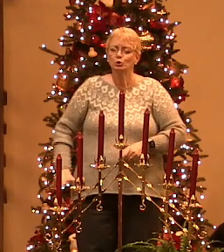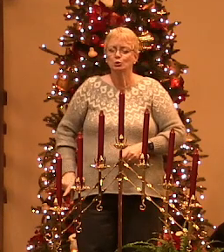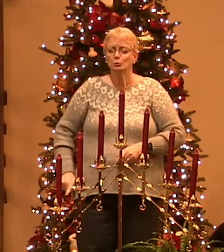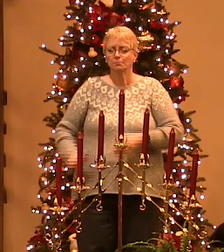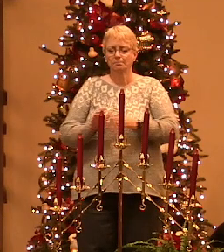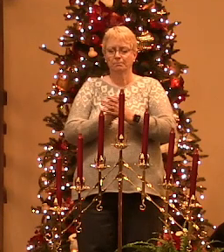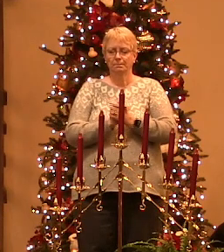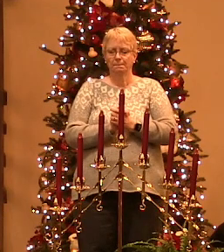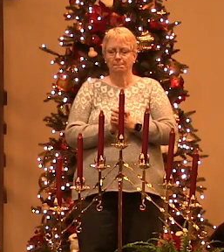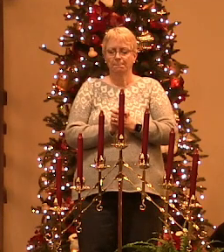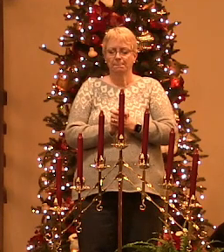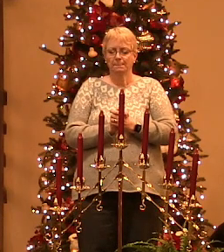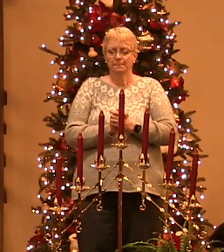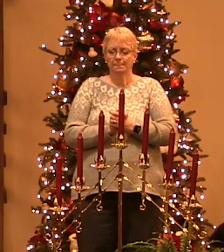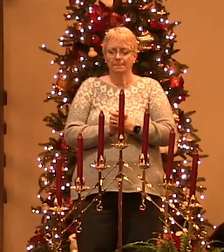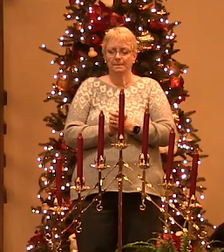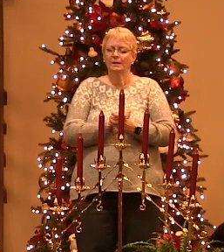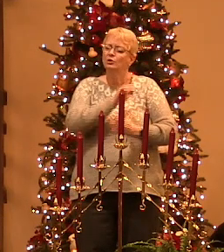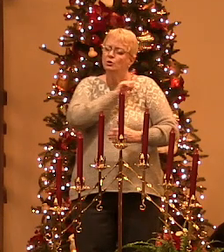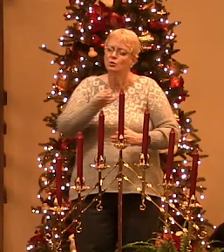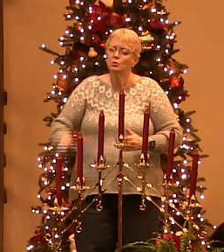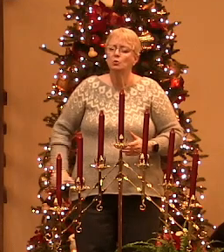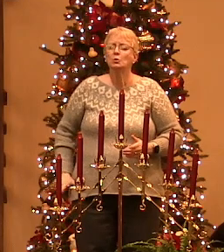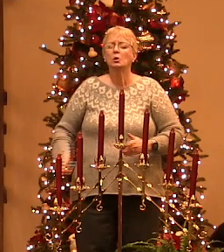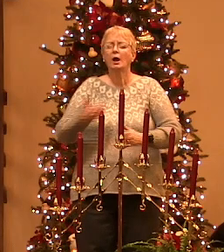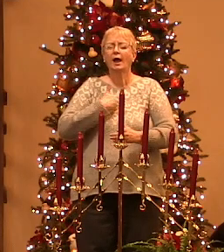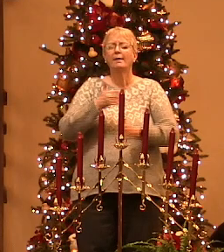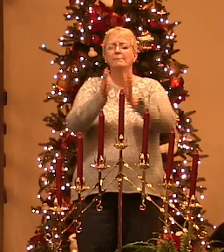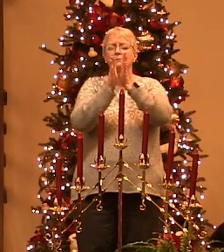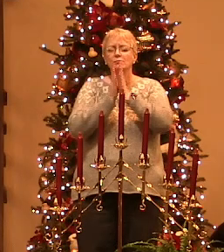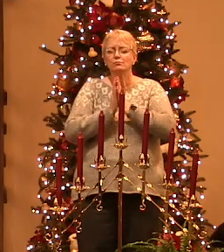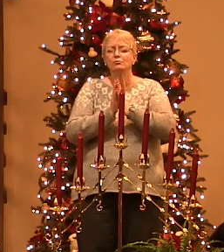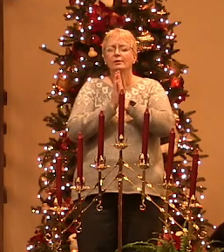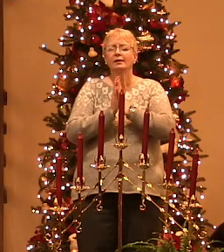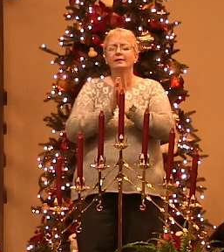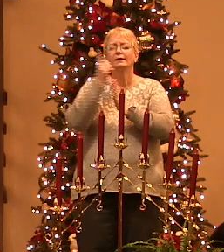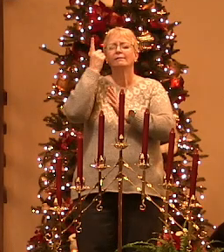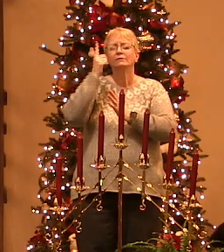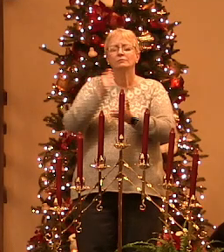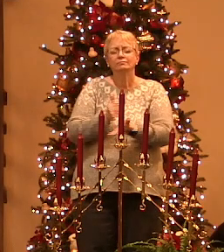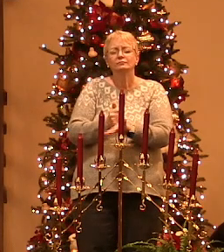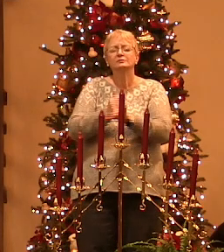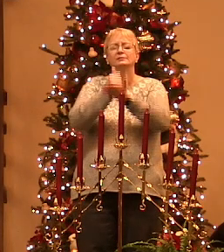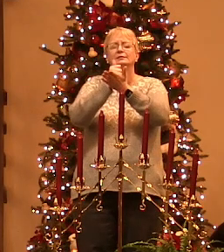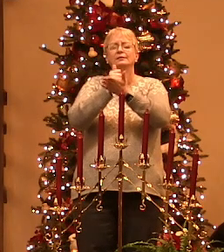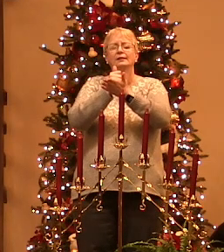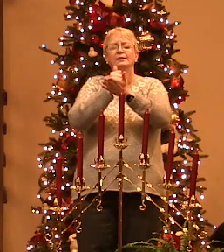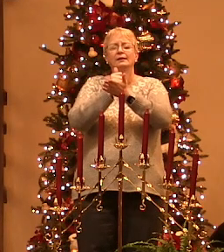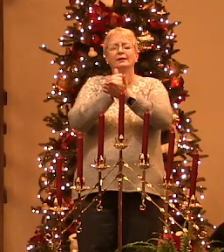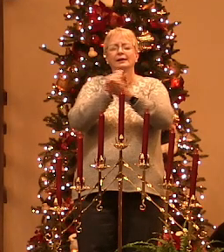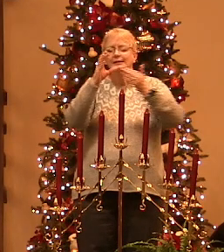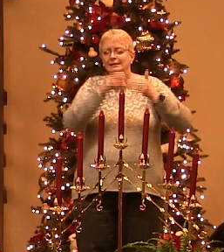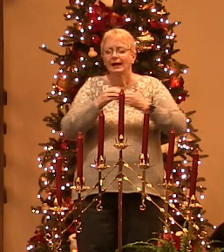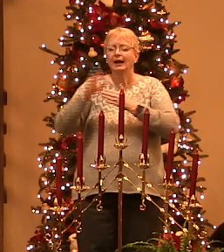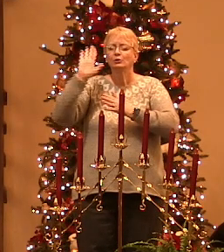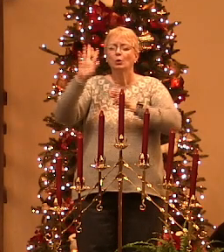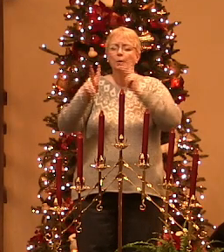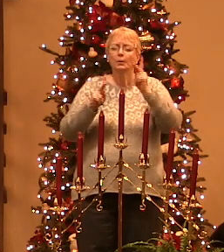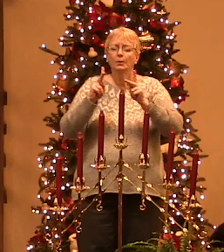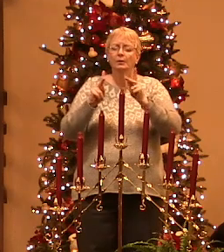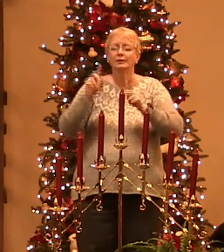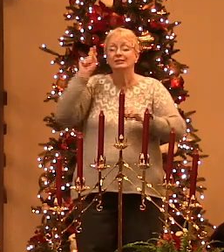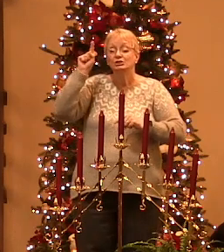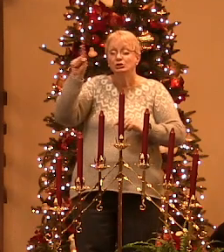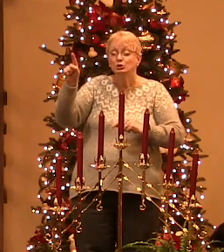you. Lord God, we believe in your sovereignty. Further, we believe in your providence. that